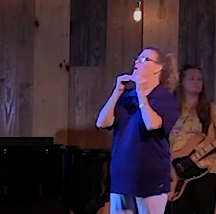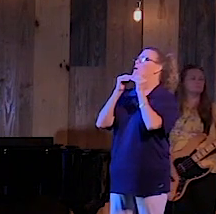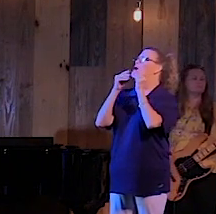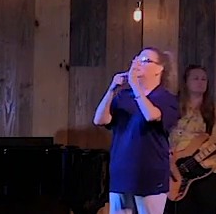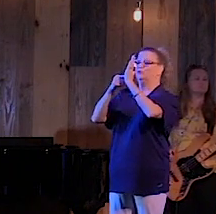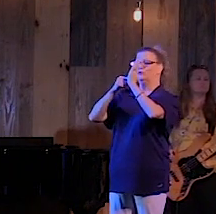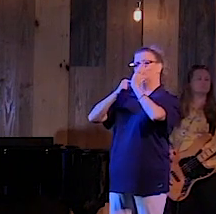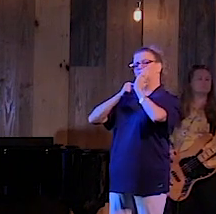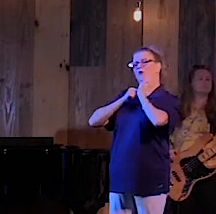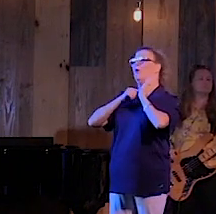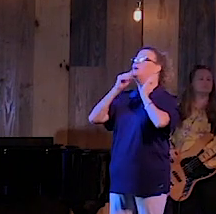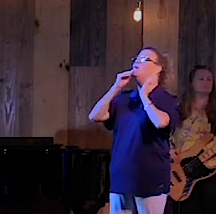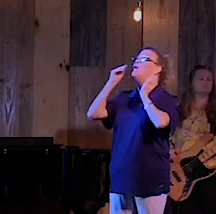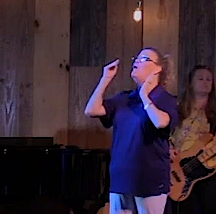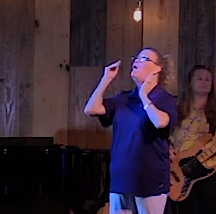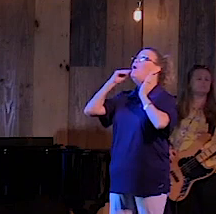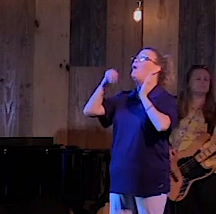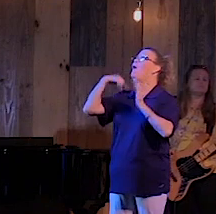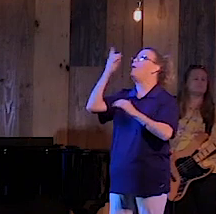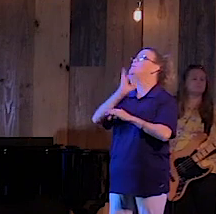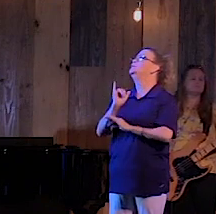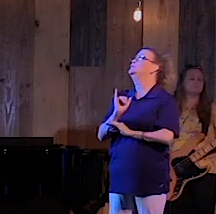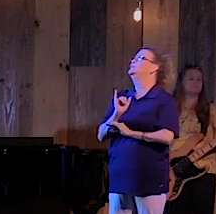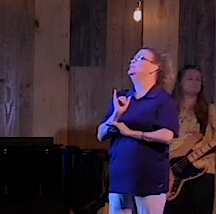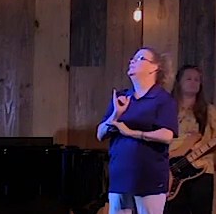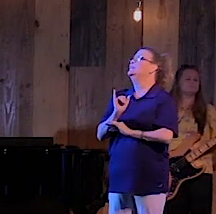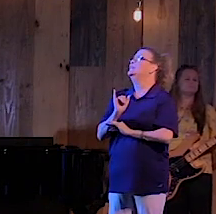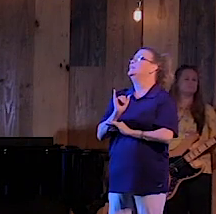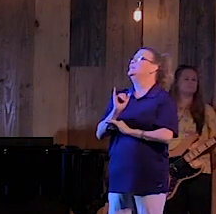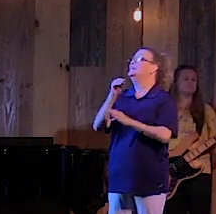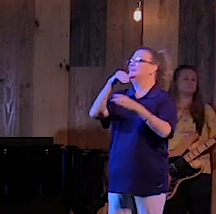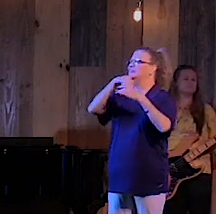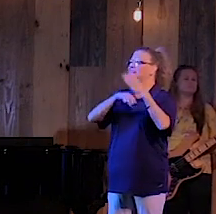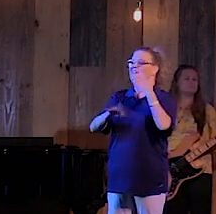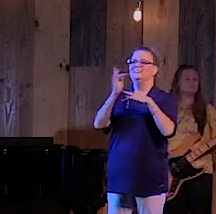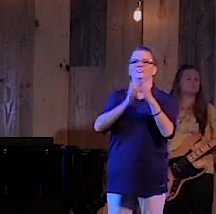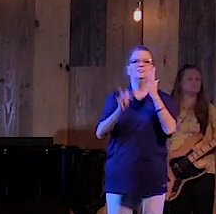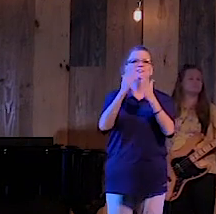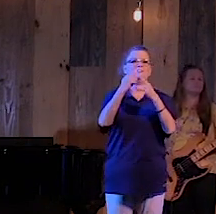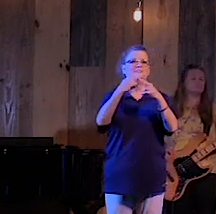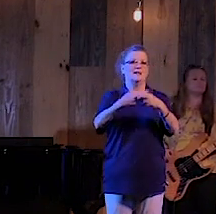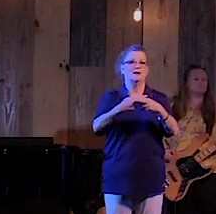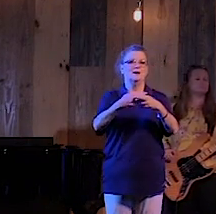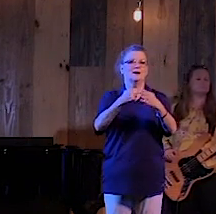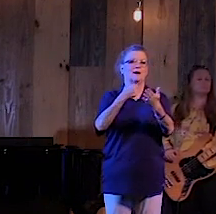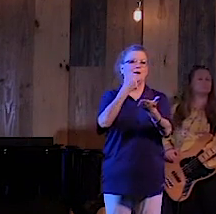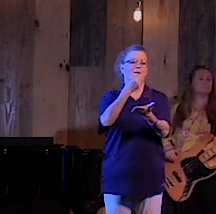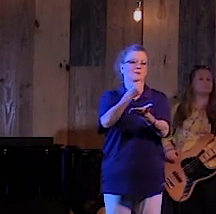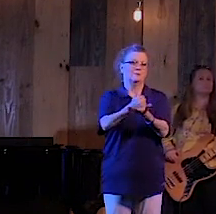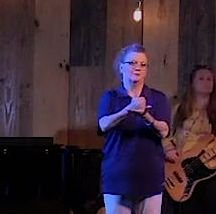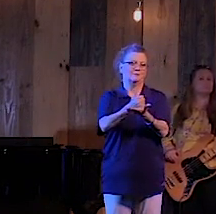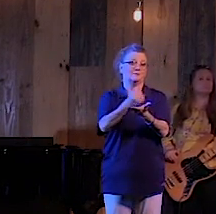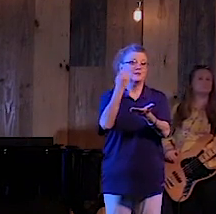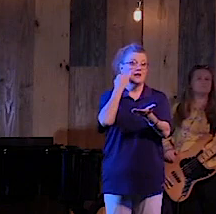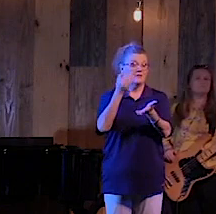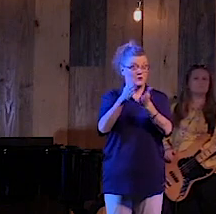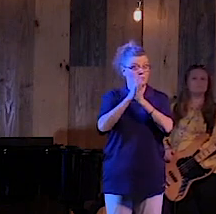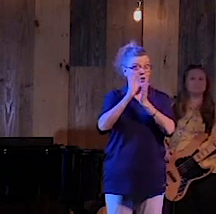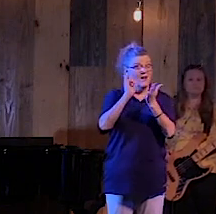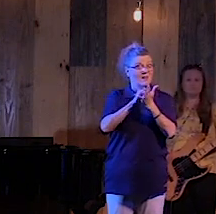Show me what home looks like. In Jesus' name, amen. Hey, if you prayed that